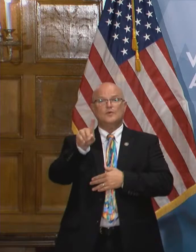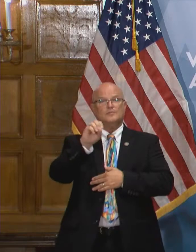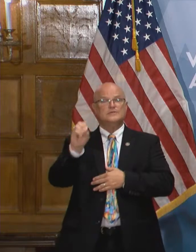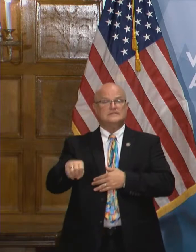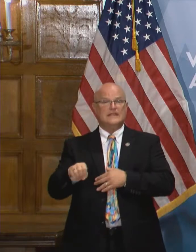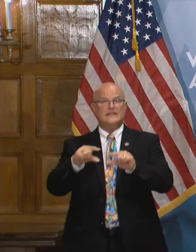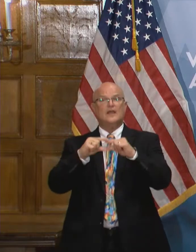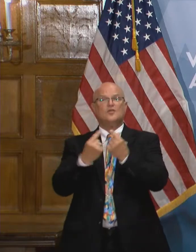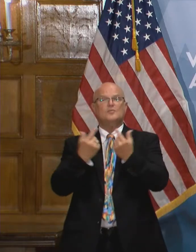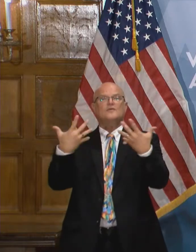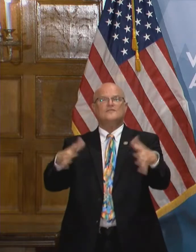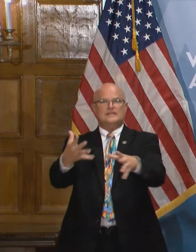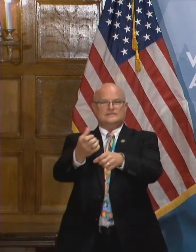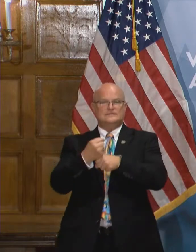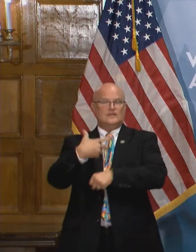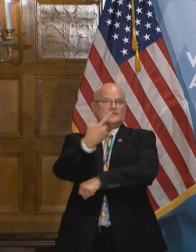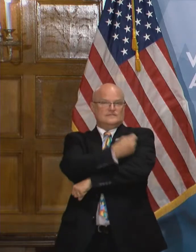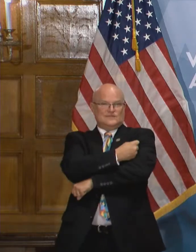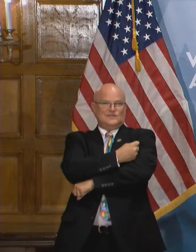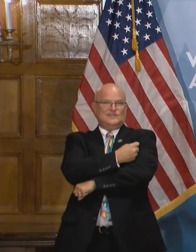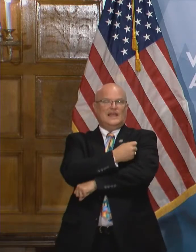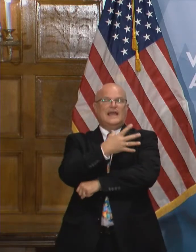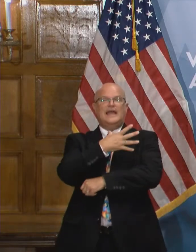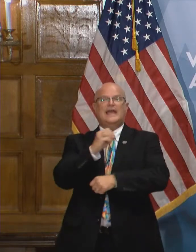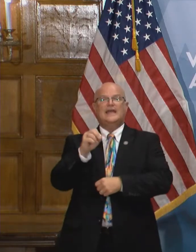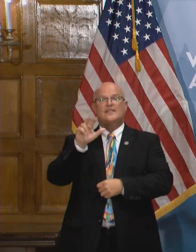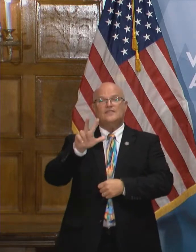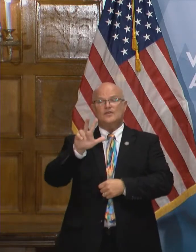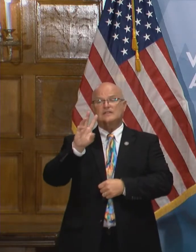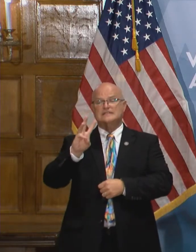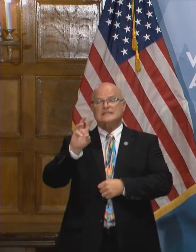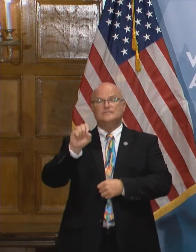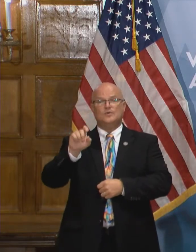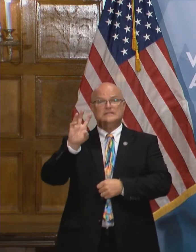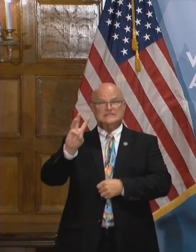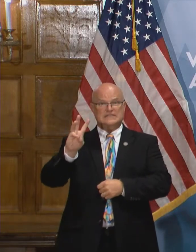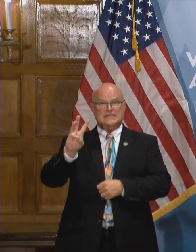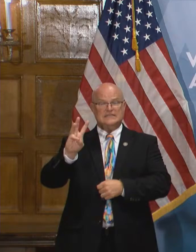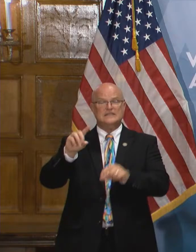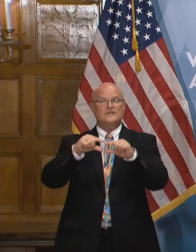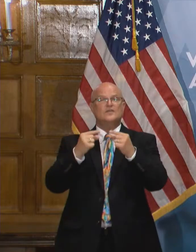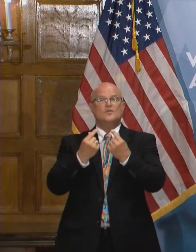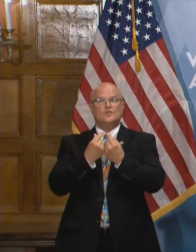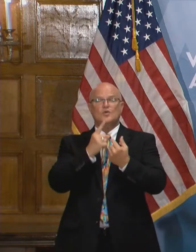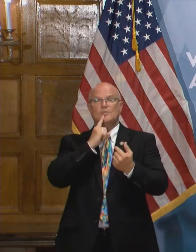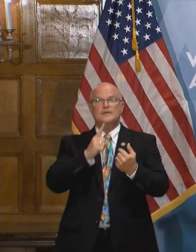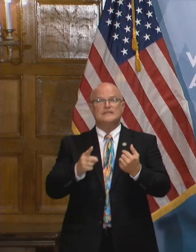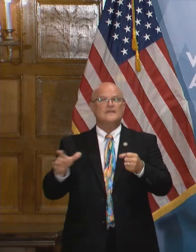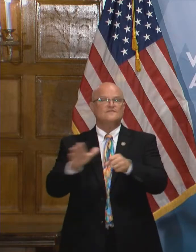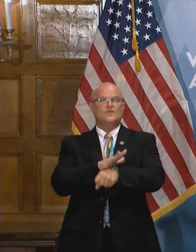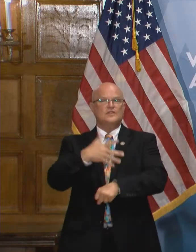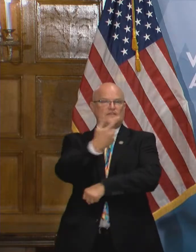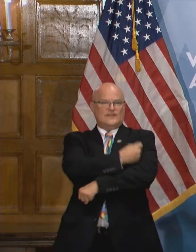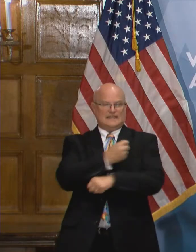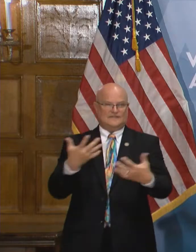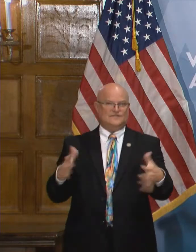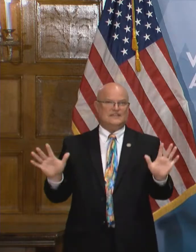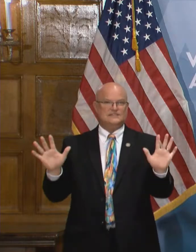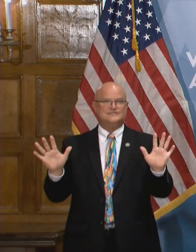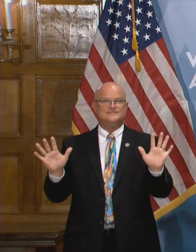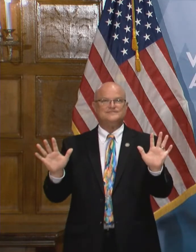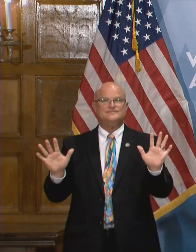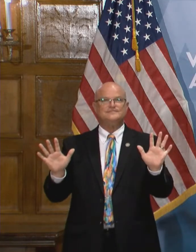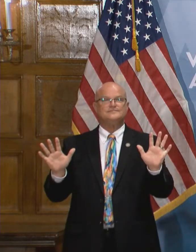48.1% of that group has received at least one dose, and 36.6% of the group is fully